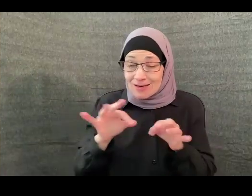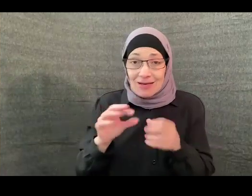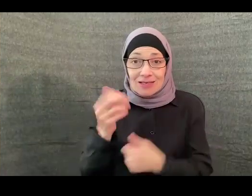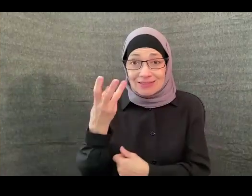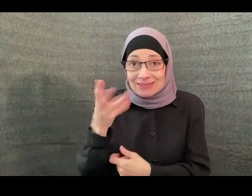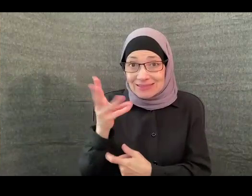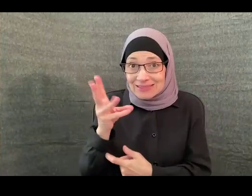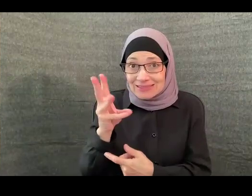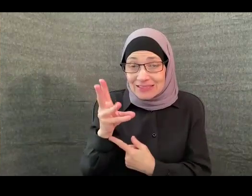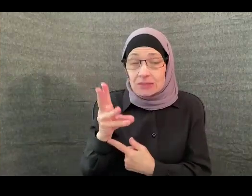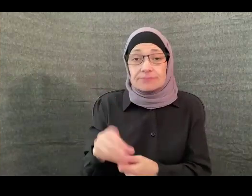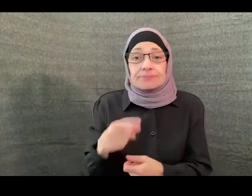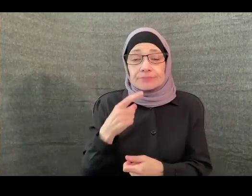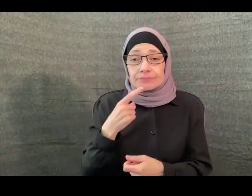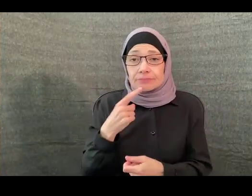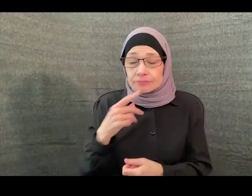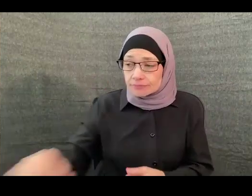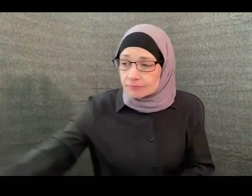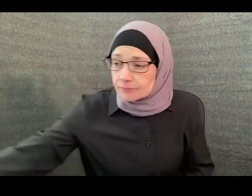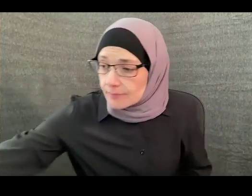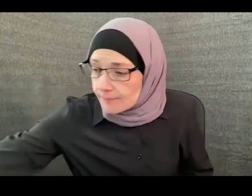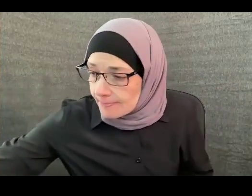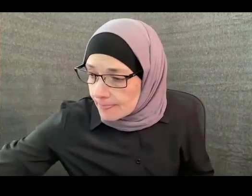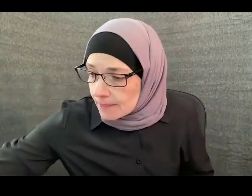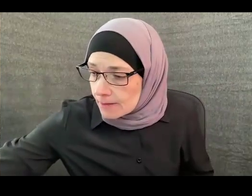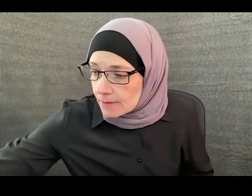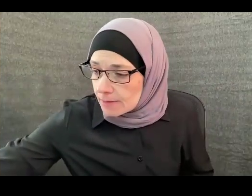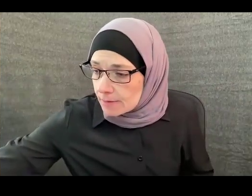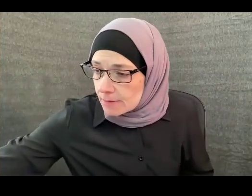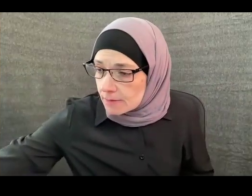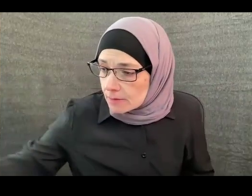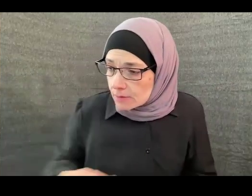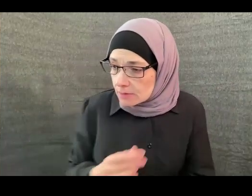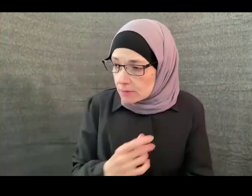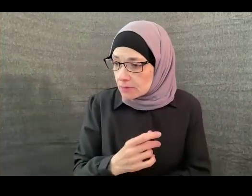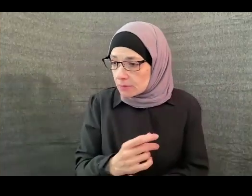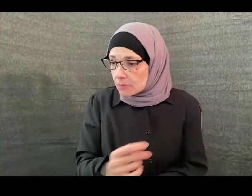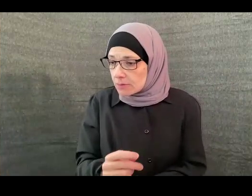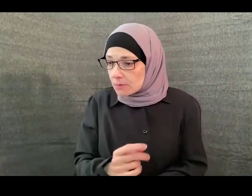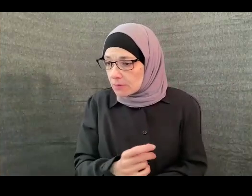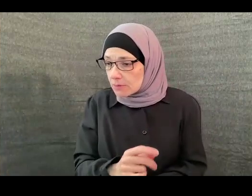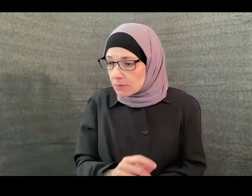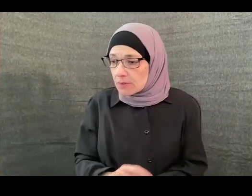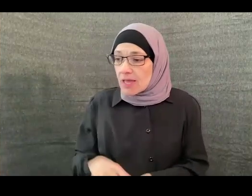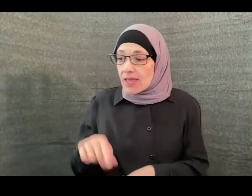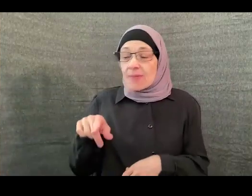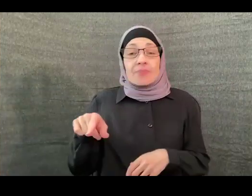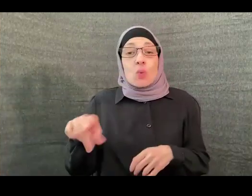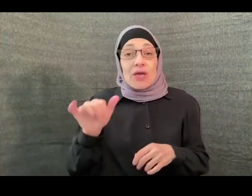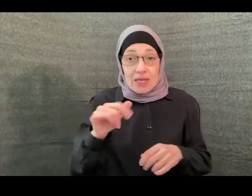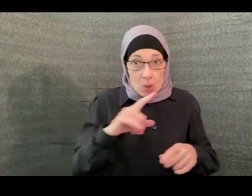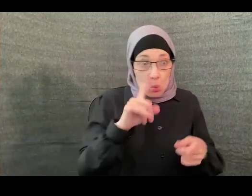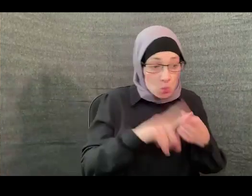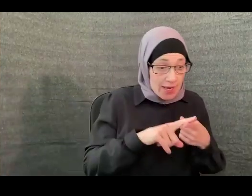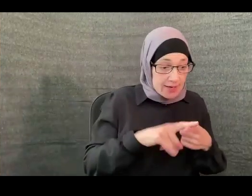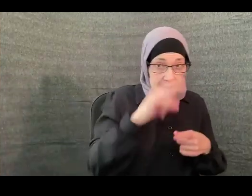allies deceive them like Satan when he says to a human being, disbelieve in